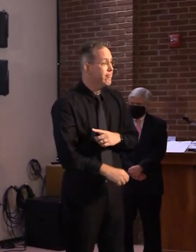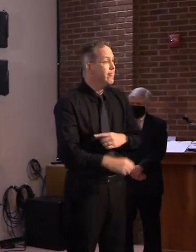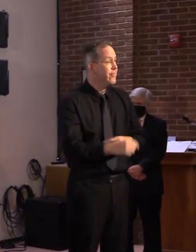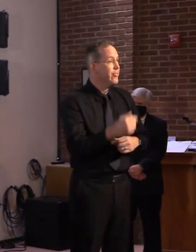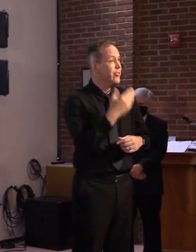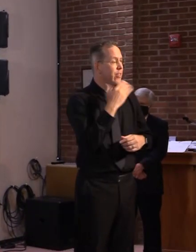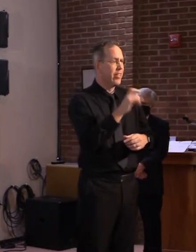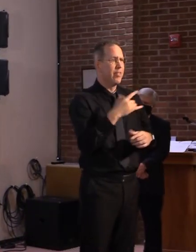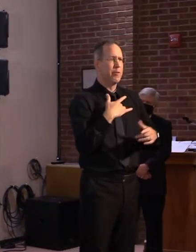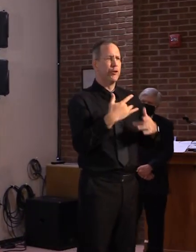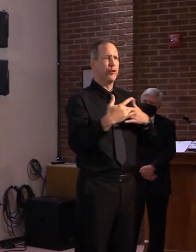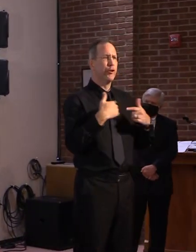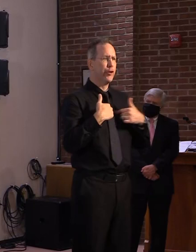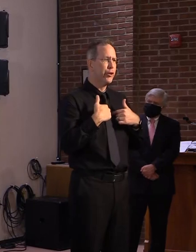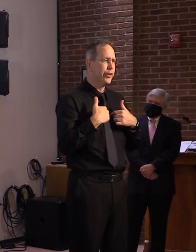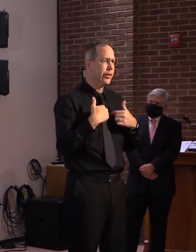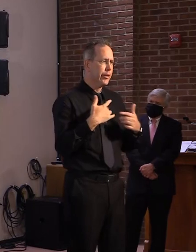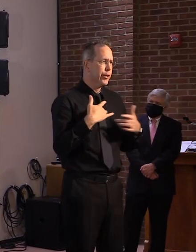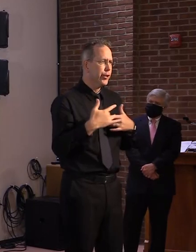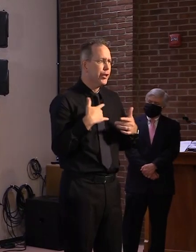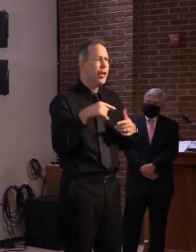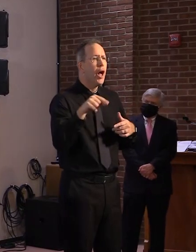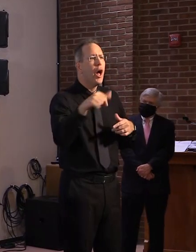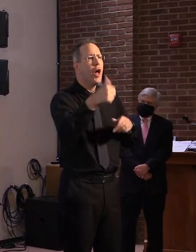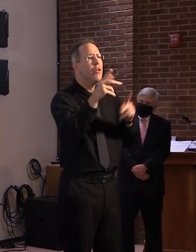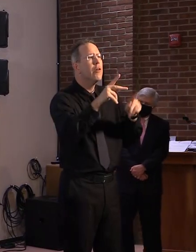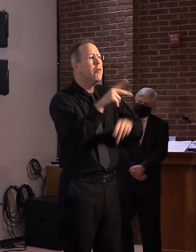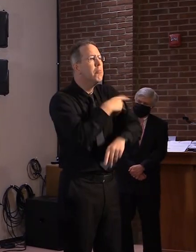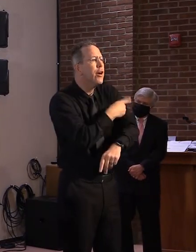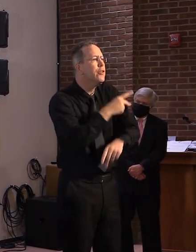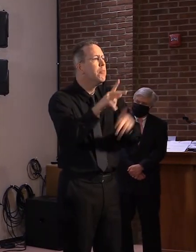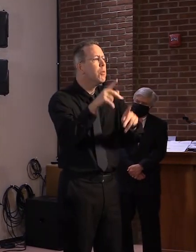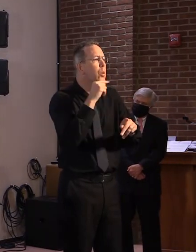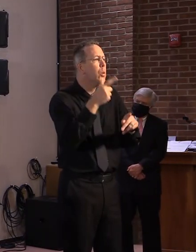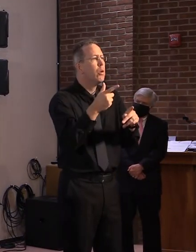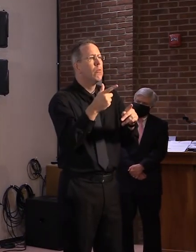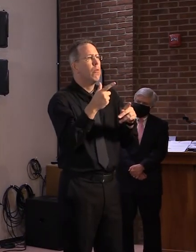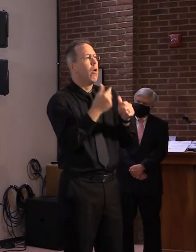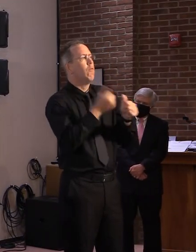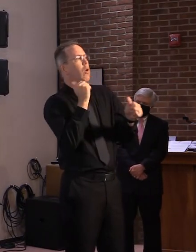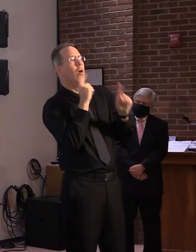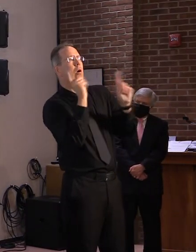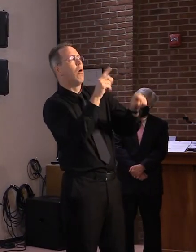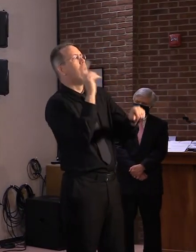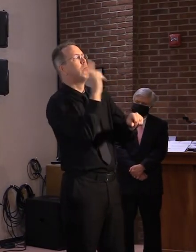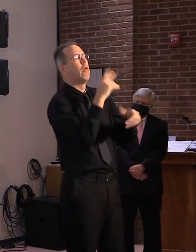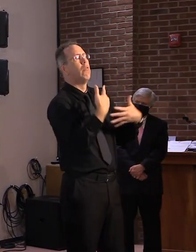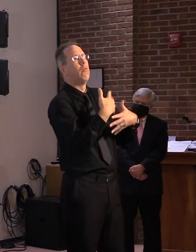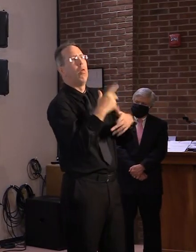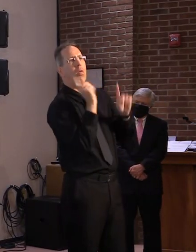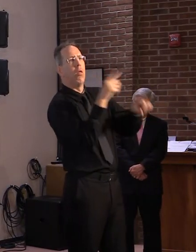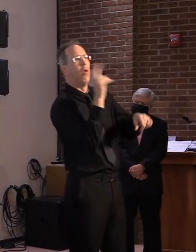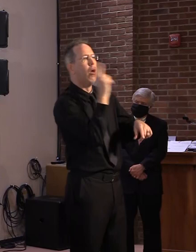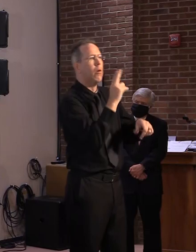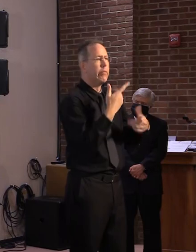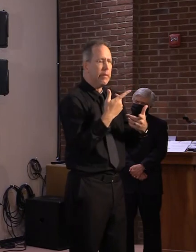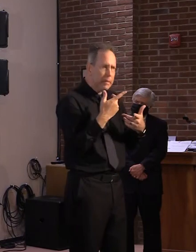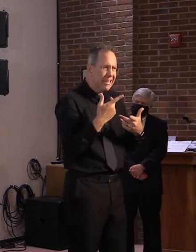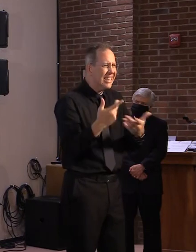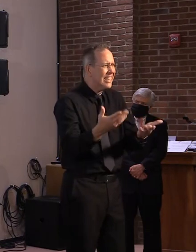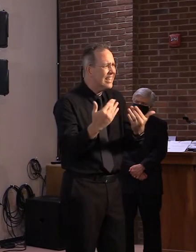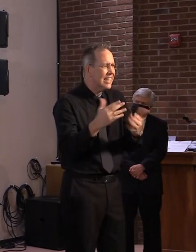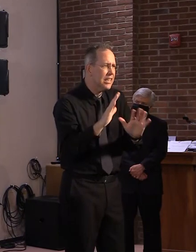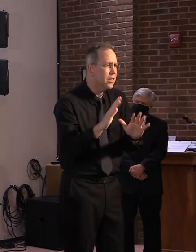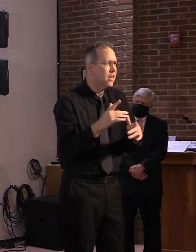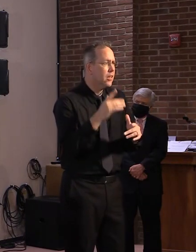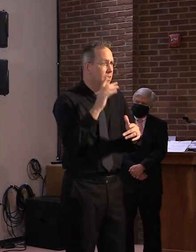My impression is that there was no increase in the death rate. This is early information, though, because you have to remember the governor